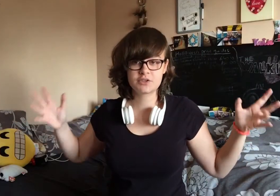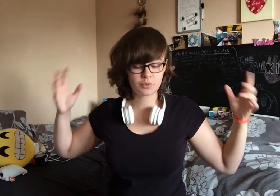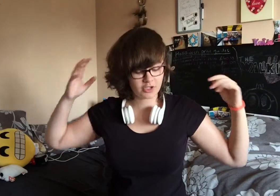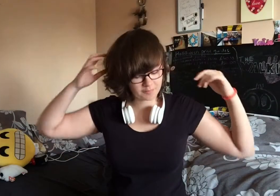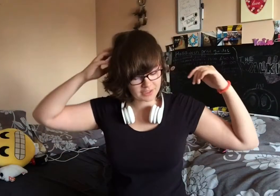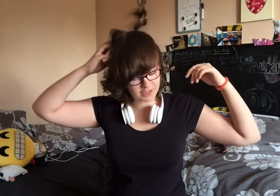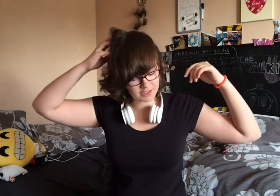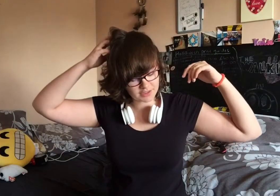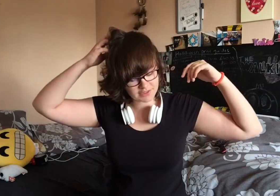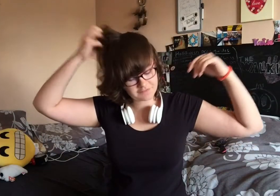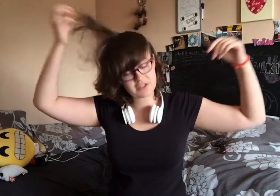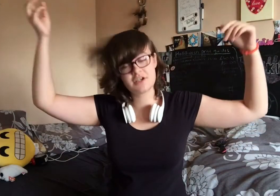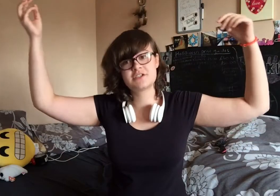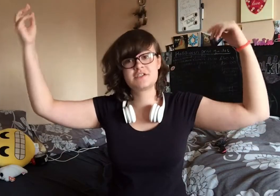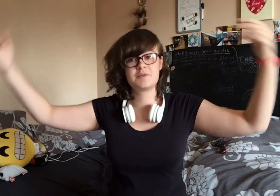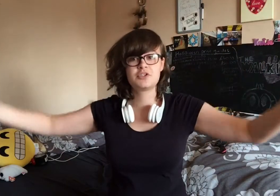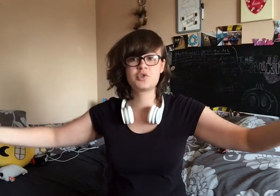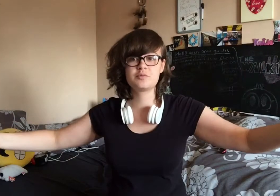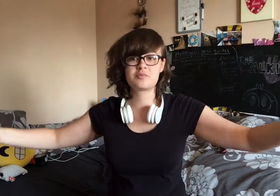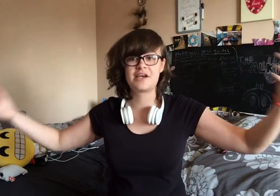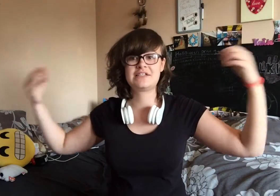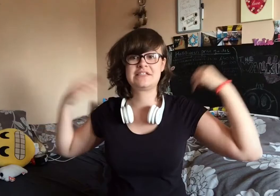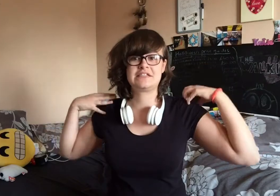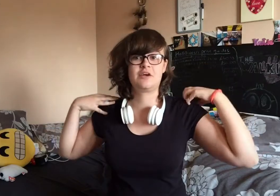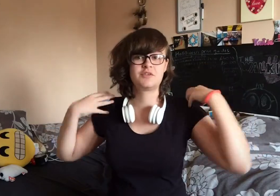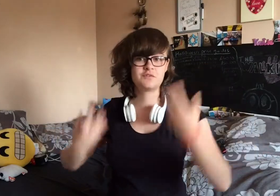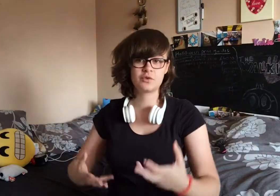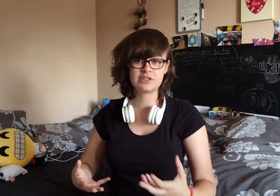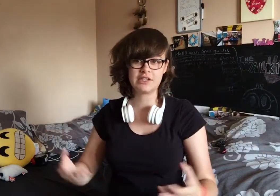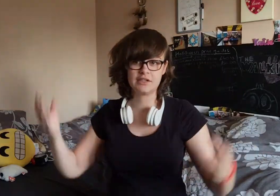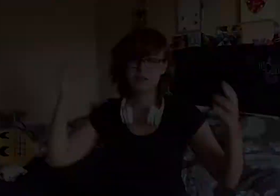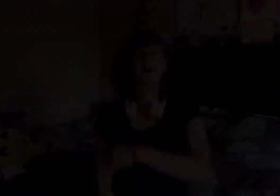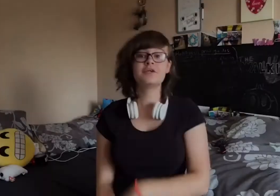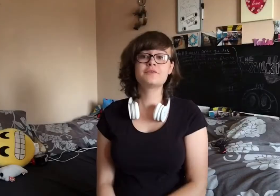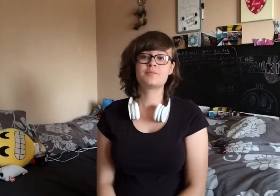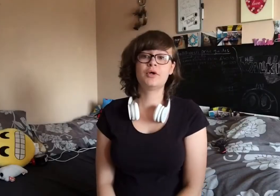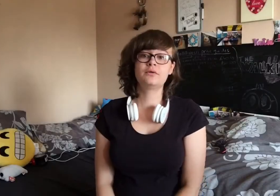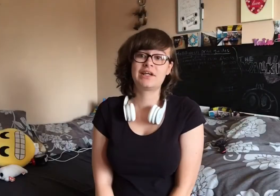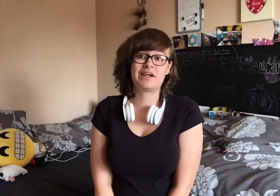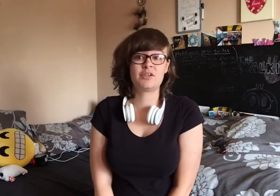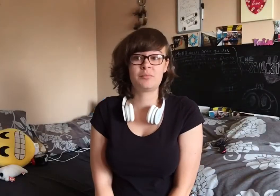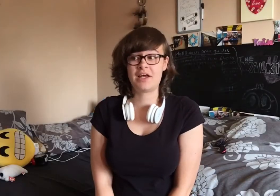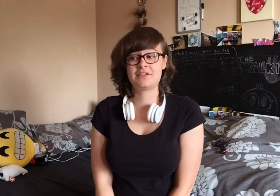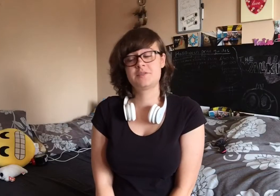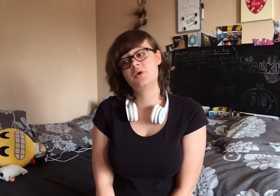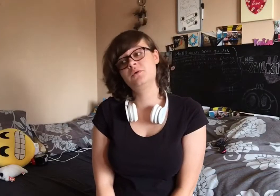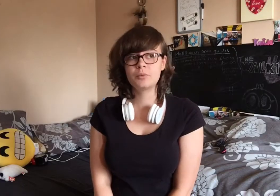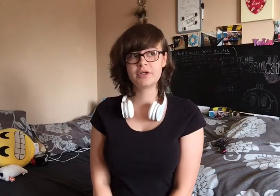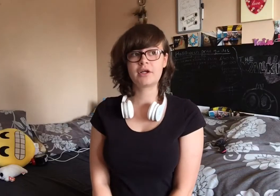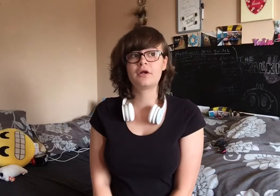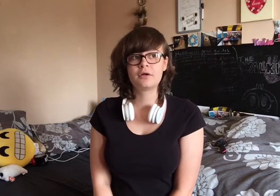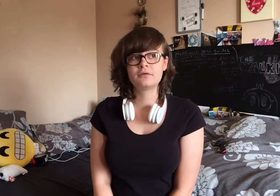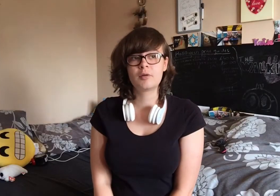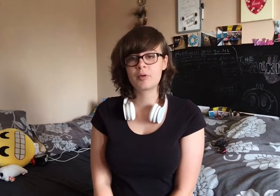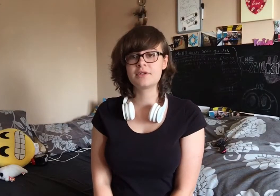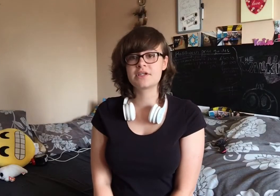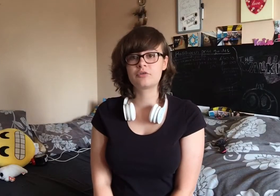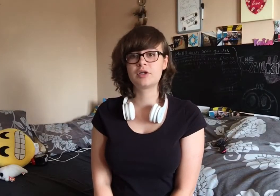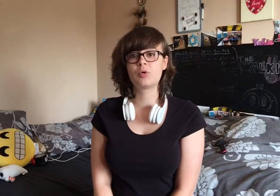to work because if it does, it's been a dream of mine since I was 14. I don't smoke, and I don't plan to smoke. Weird, I know. I probably sound really